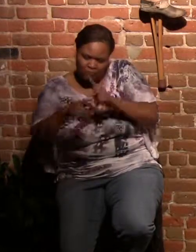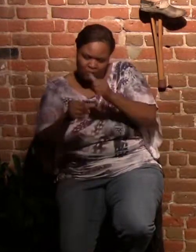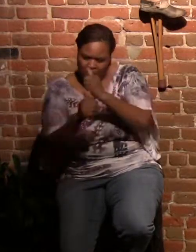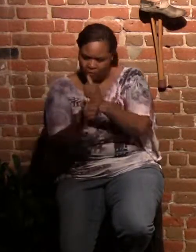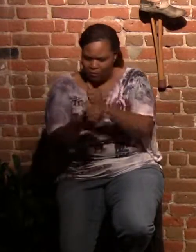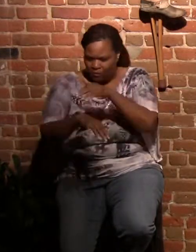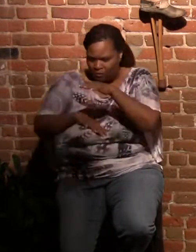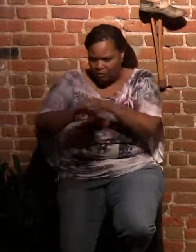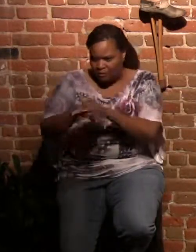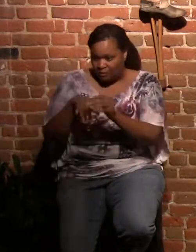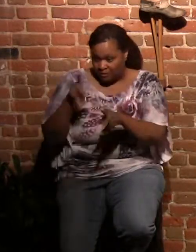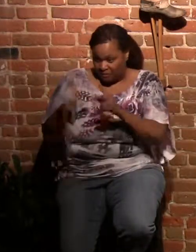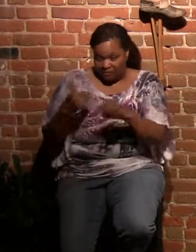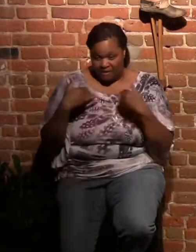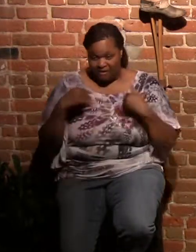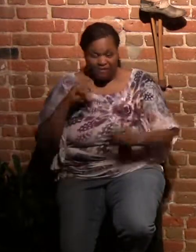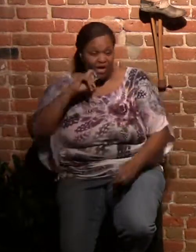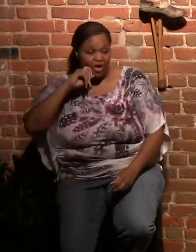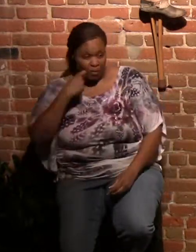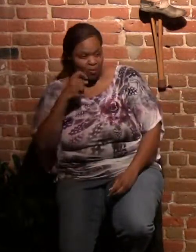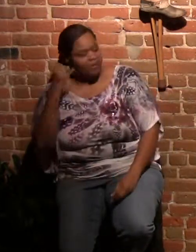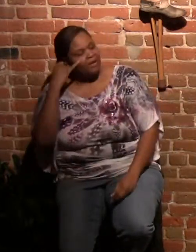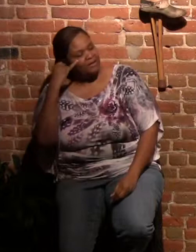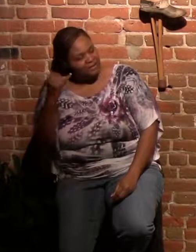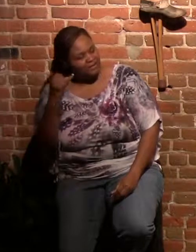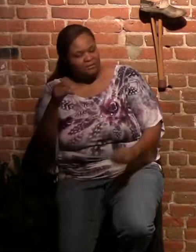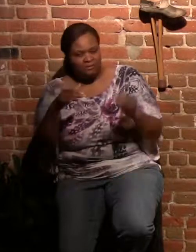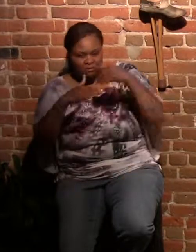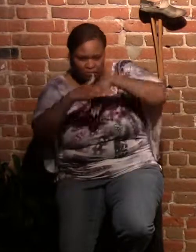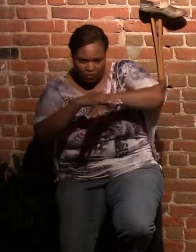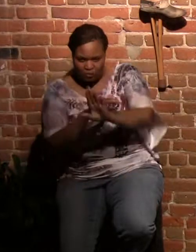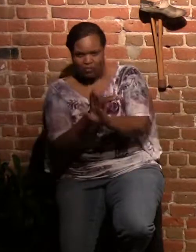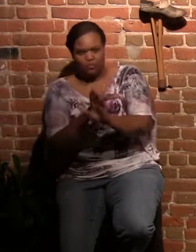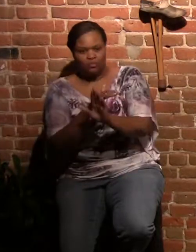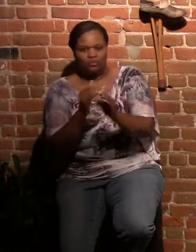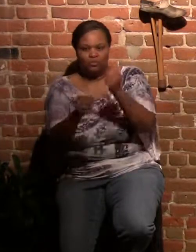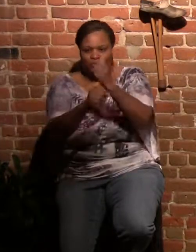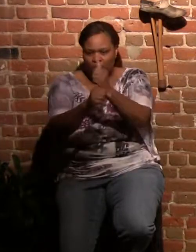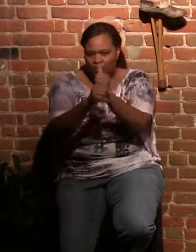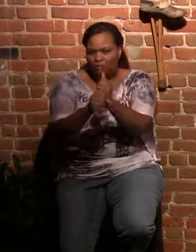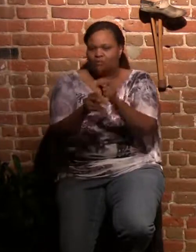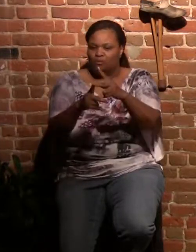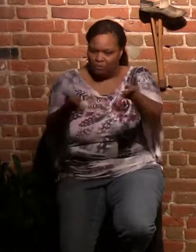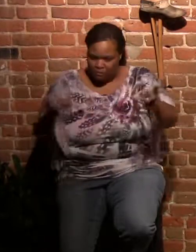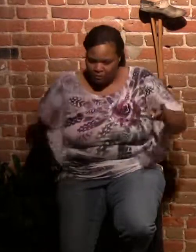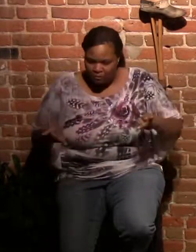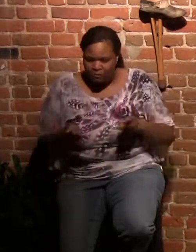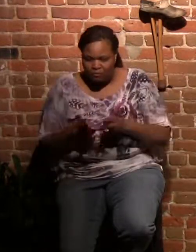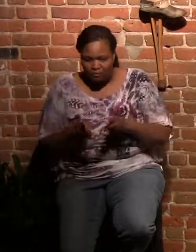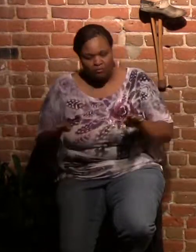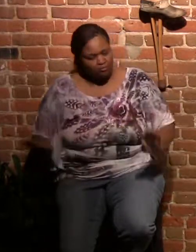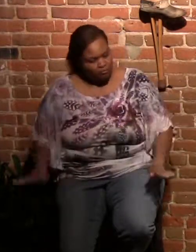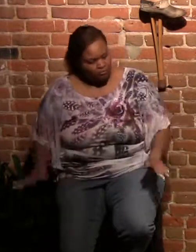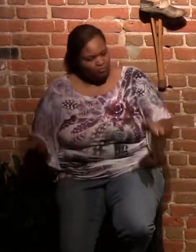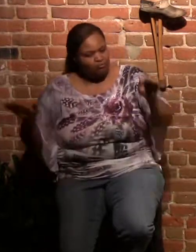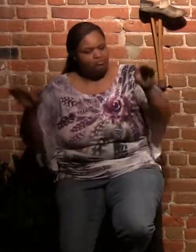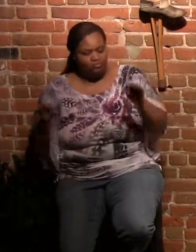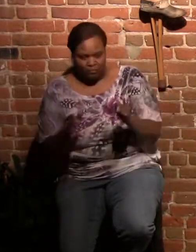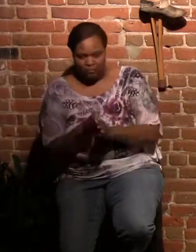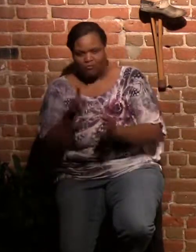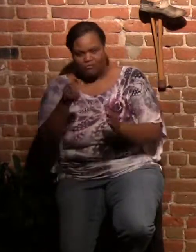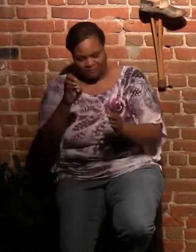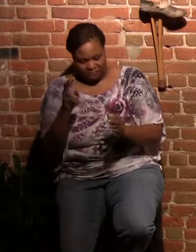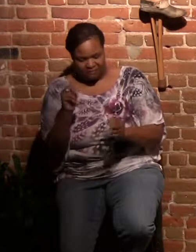have cool ideas inside their cubicle in a corporation, certainly children, teenagers that are too cool